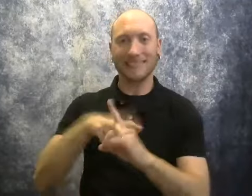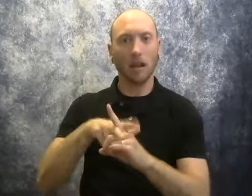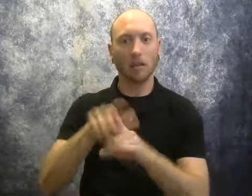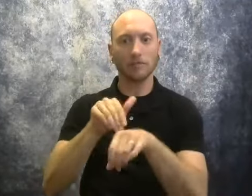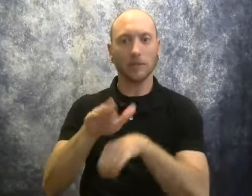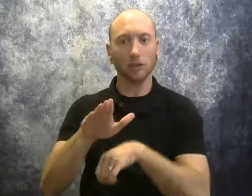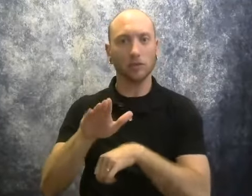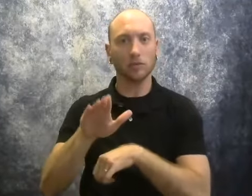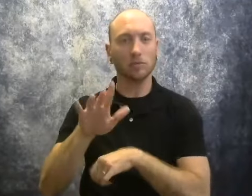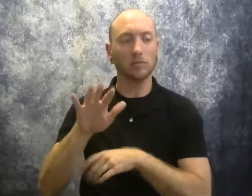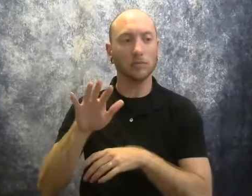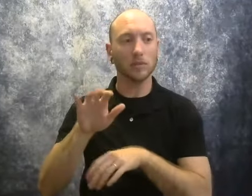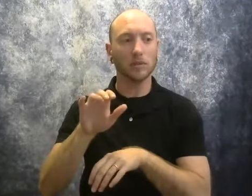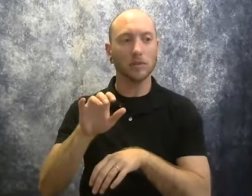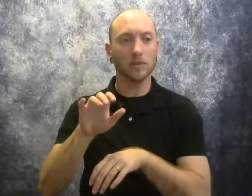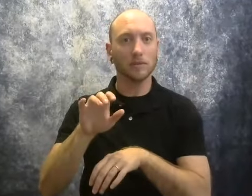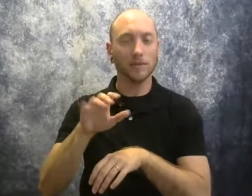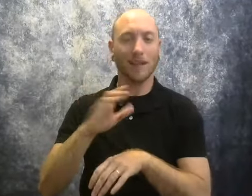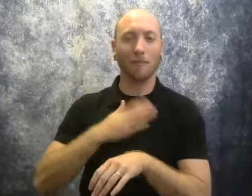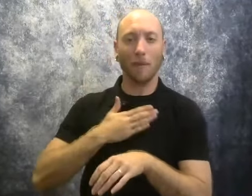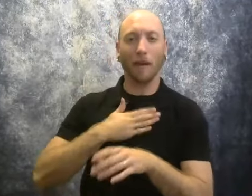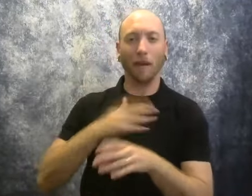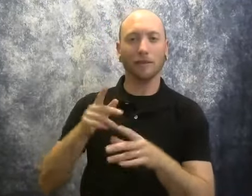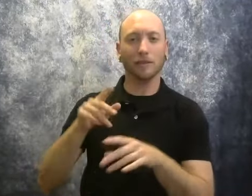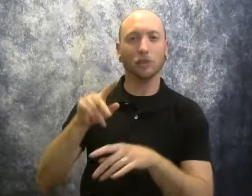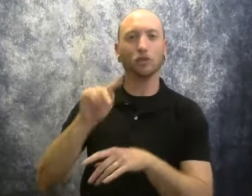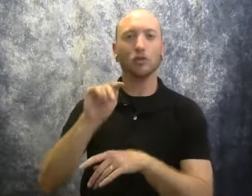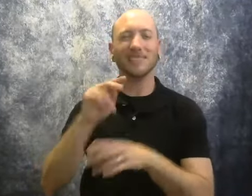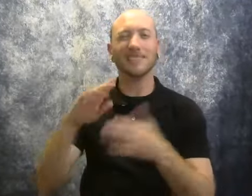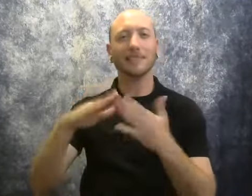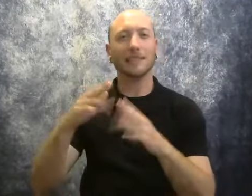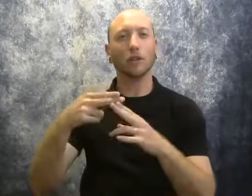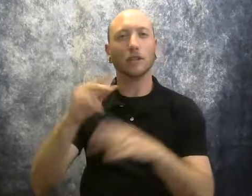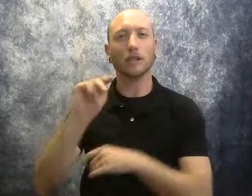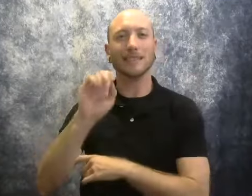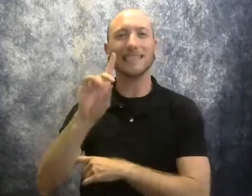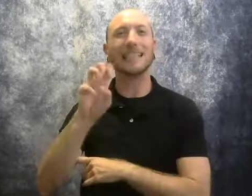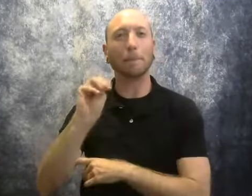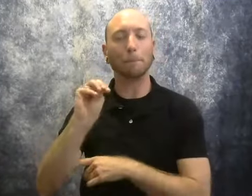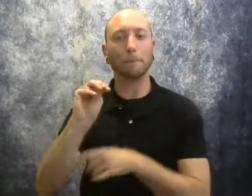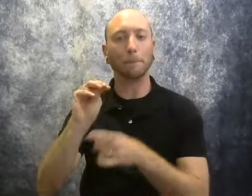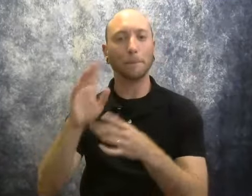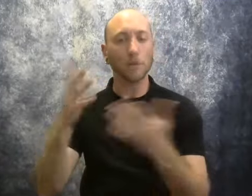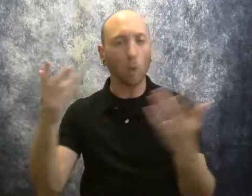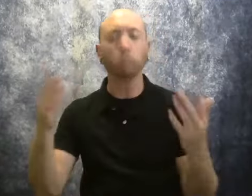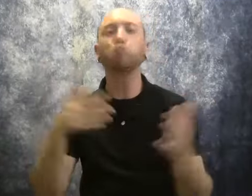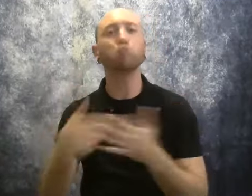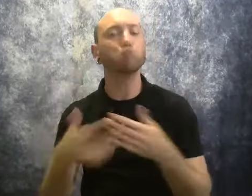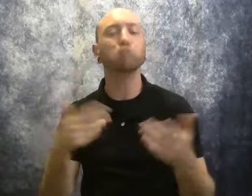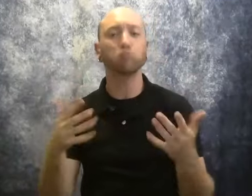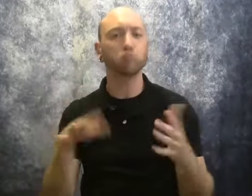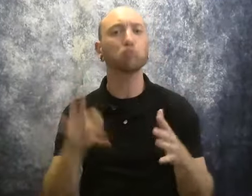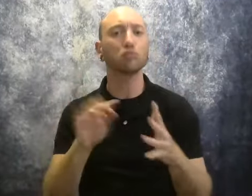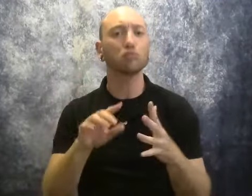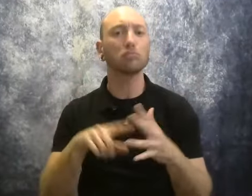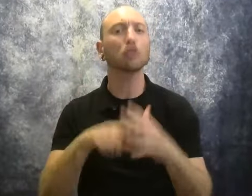Dunedin. Well, at the end of it all, I ended up in Dunedin as my posting, and started to